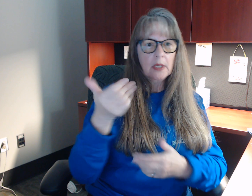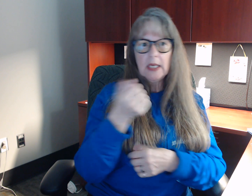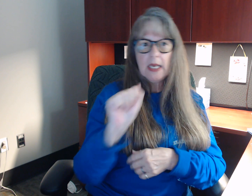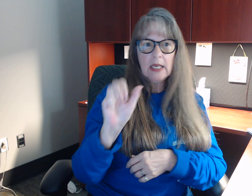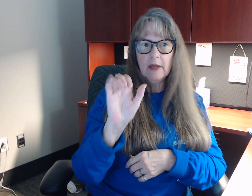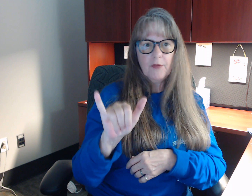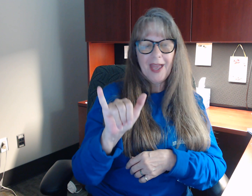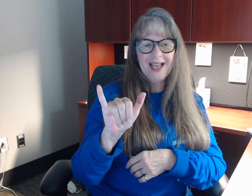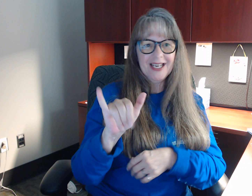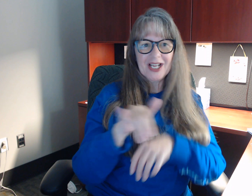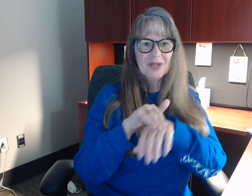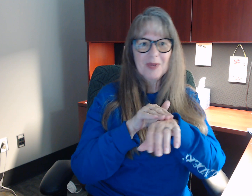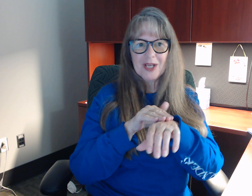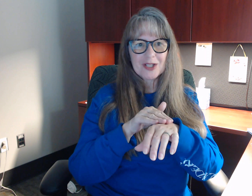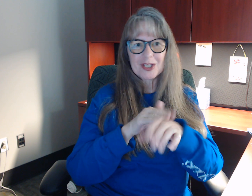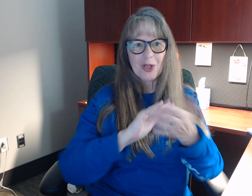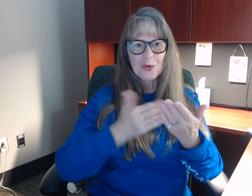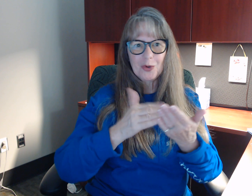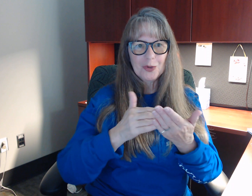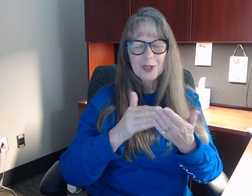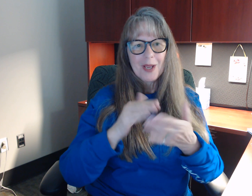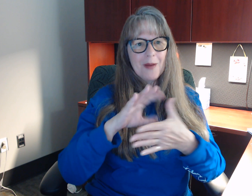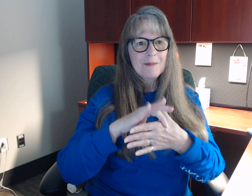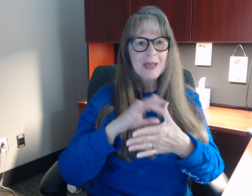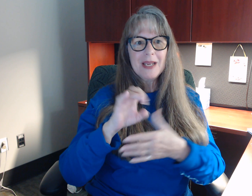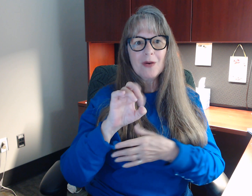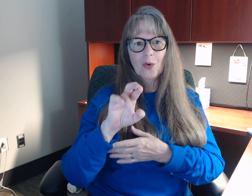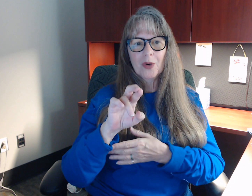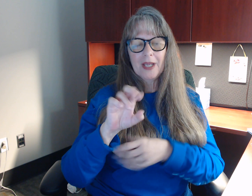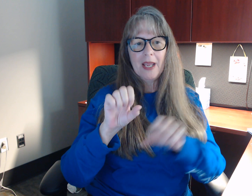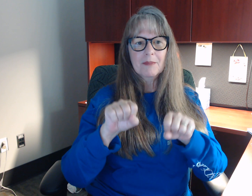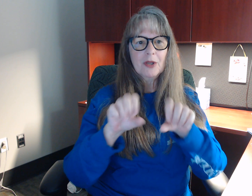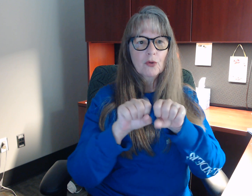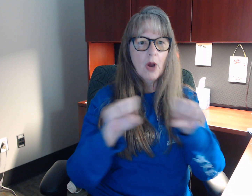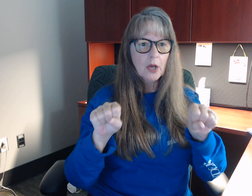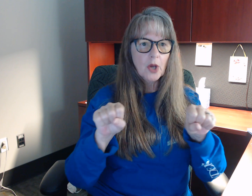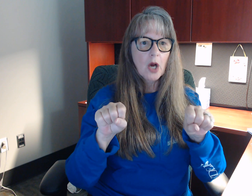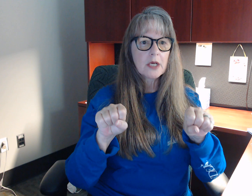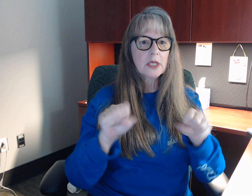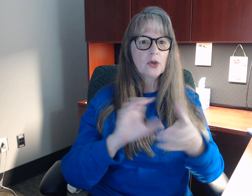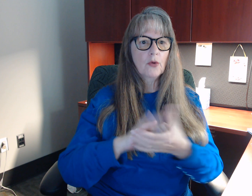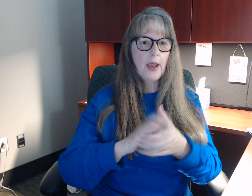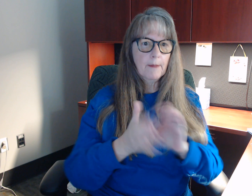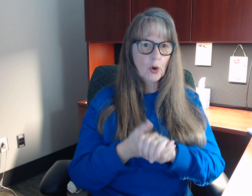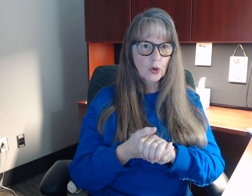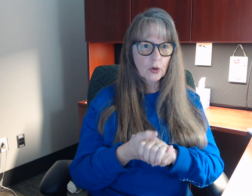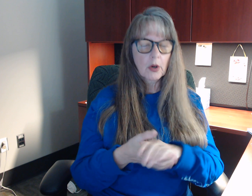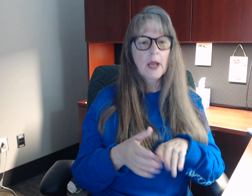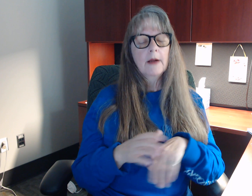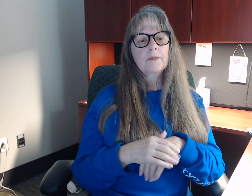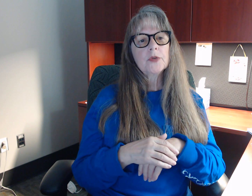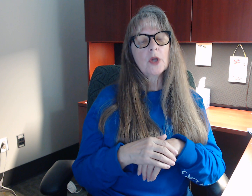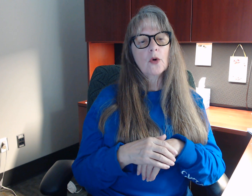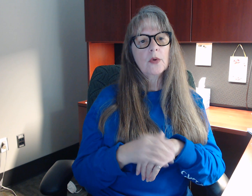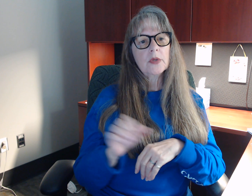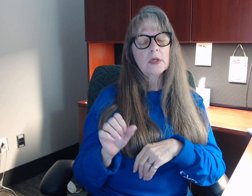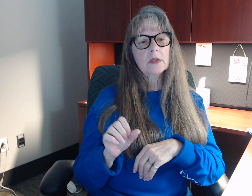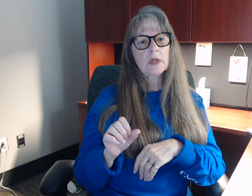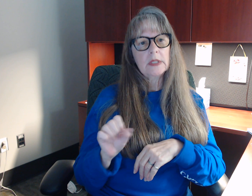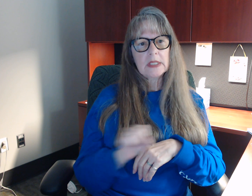any of that. It could be a slow cooked meat, or it can be your hot dogs and your hamburger. So in the South, we